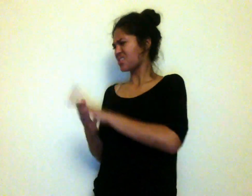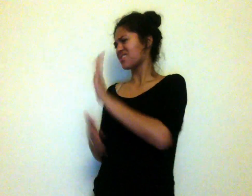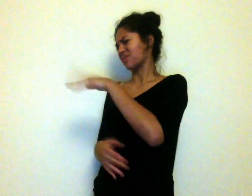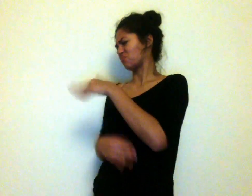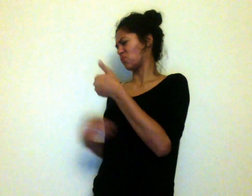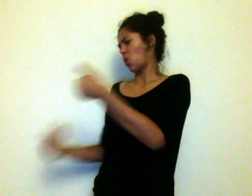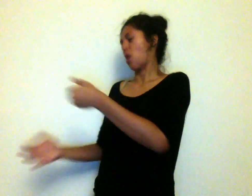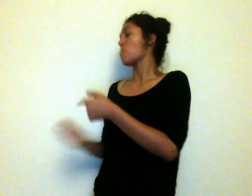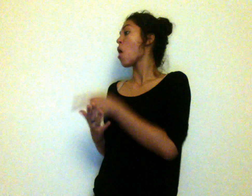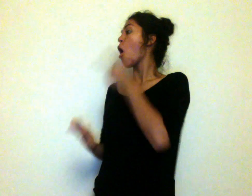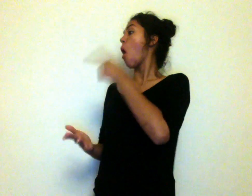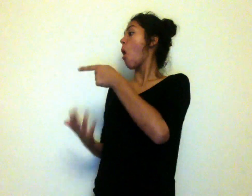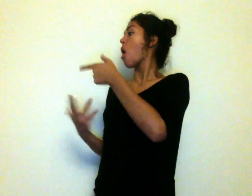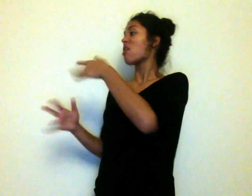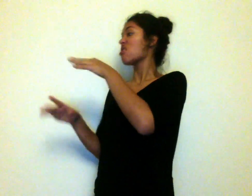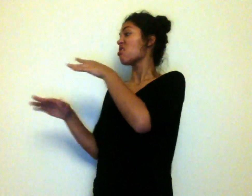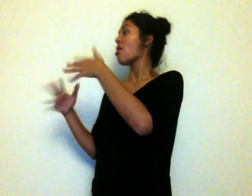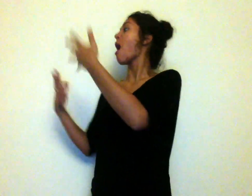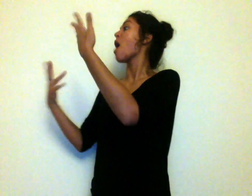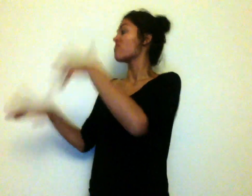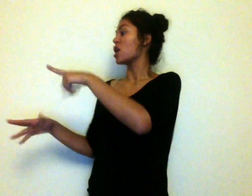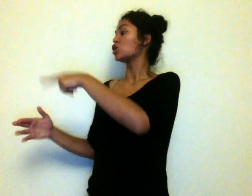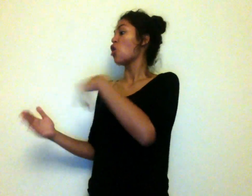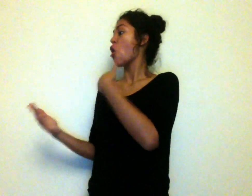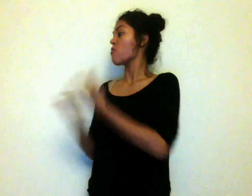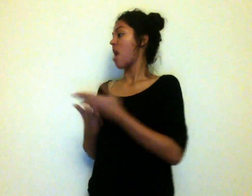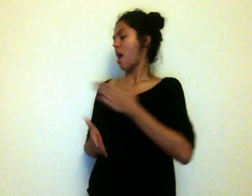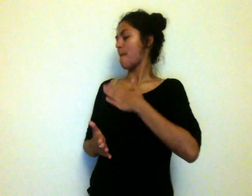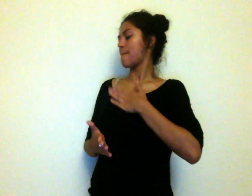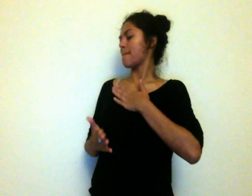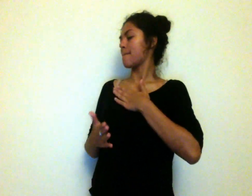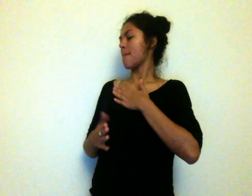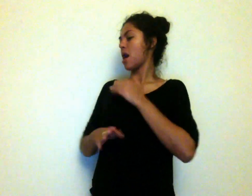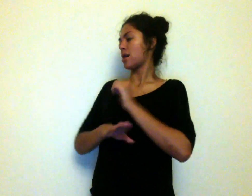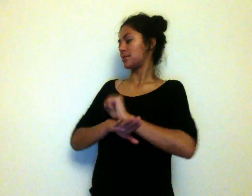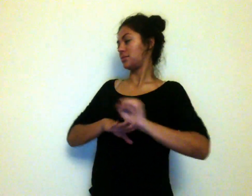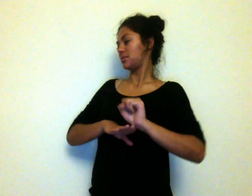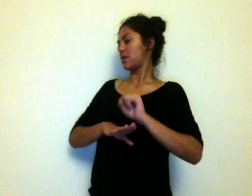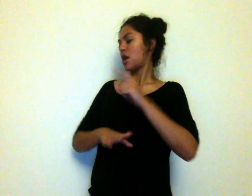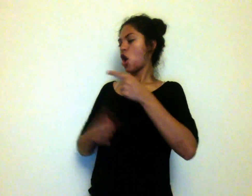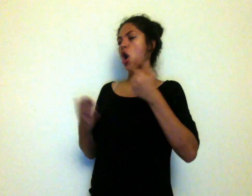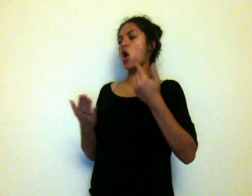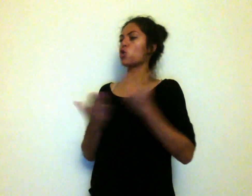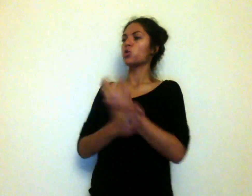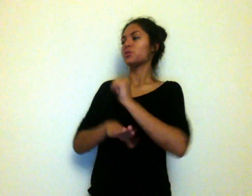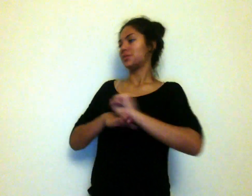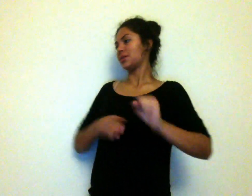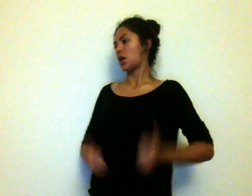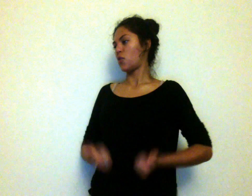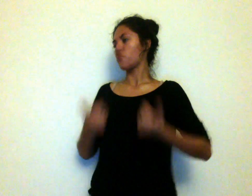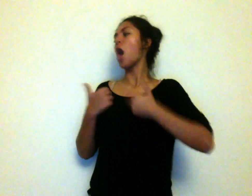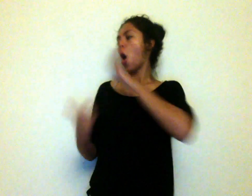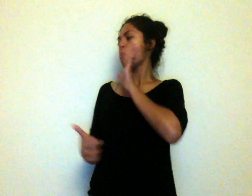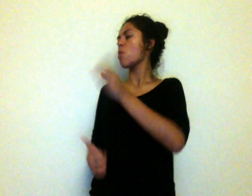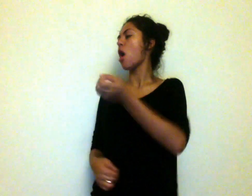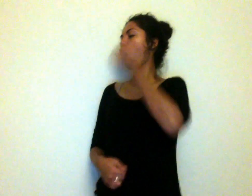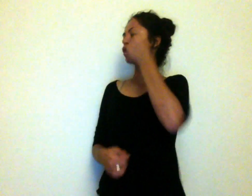you come to our stage, you will no longer be following a personal God. You will know that you are identical with the divine, part of the